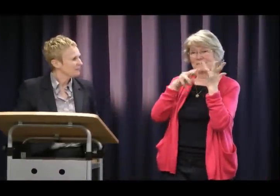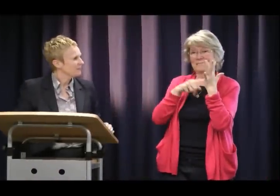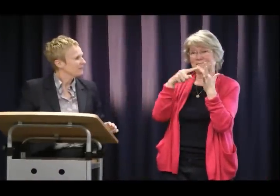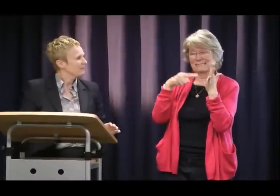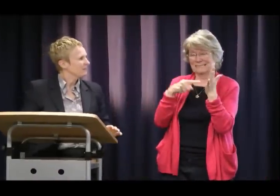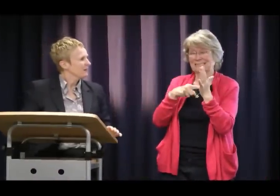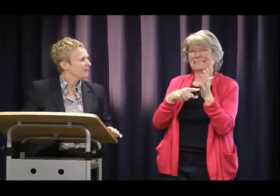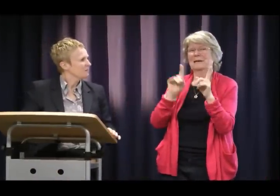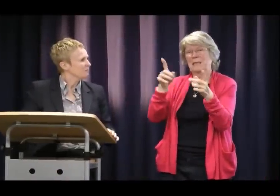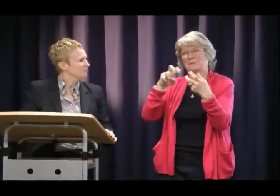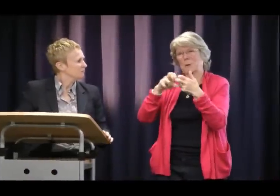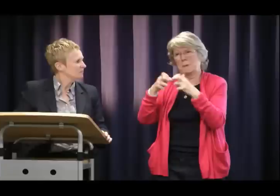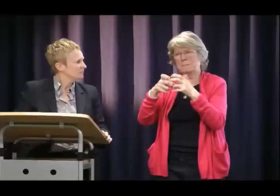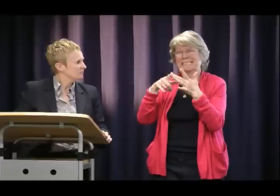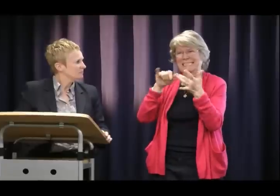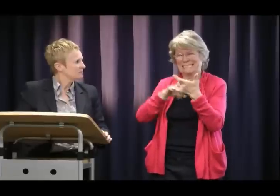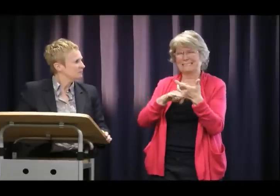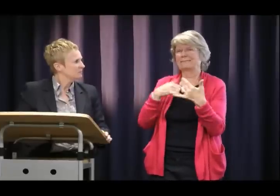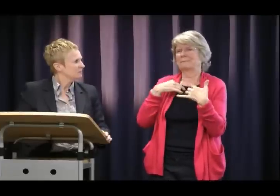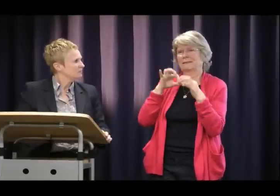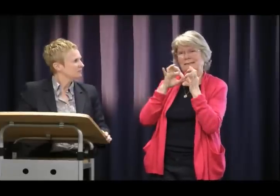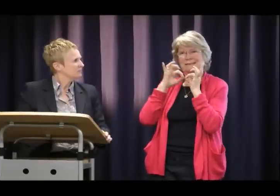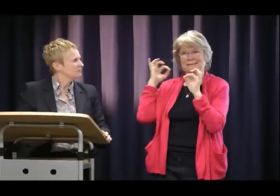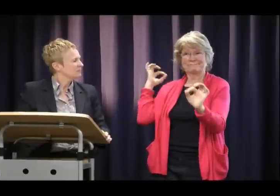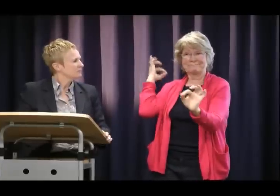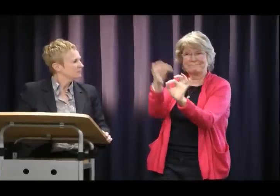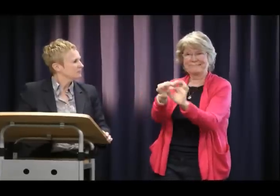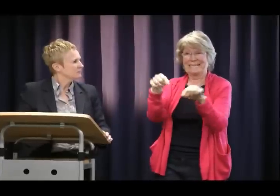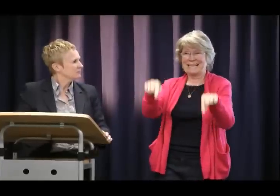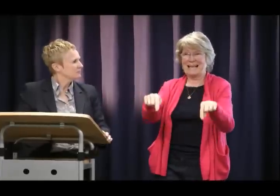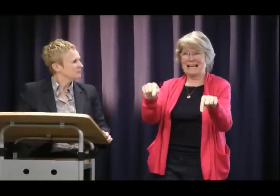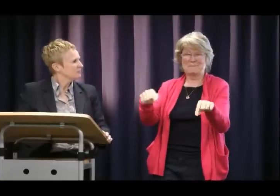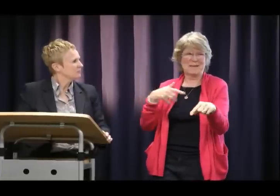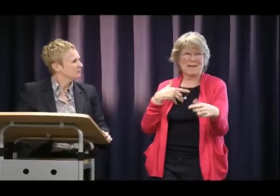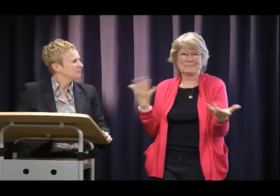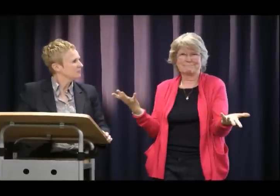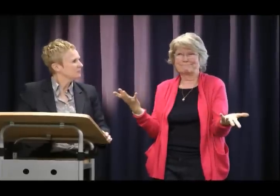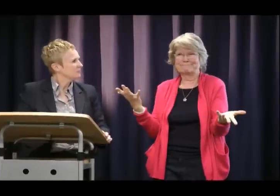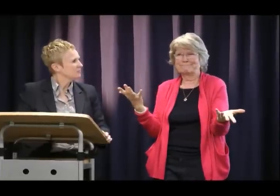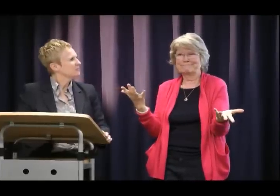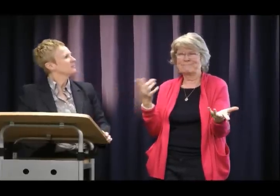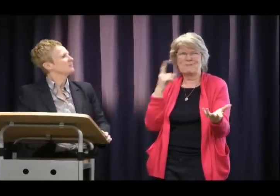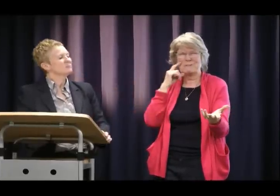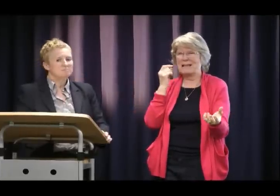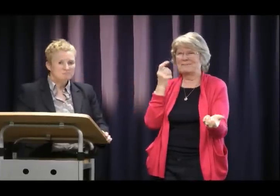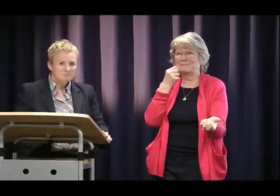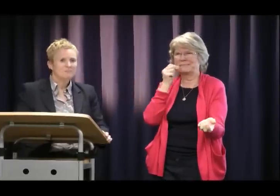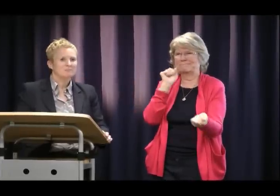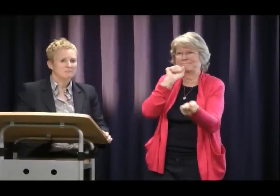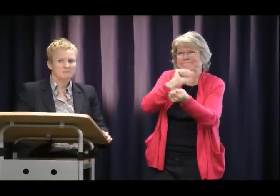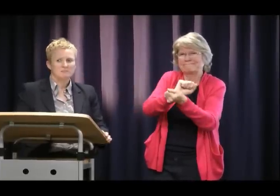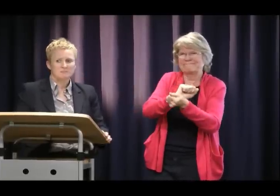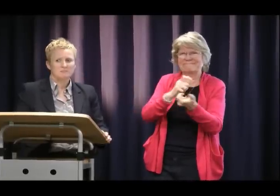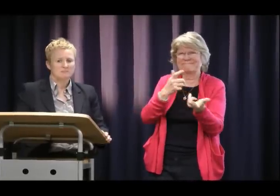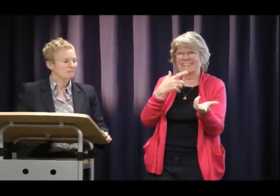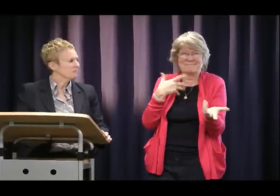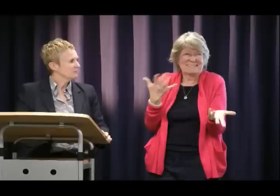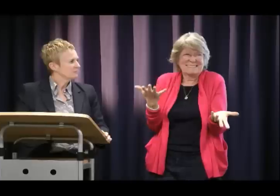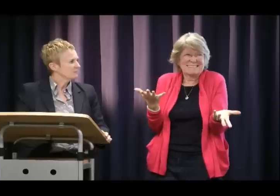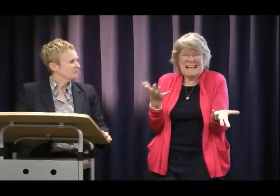on. You'll love it. And the problem for me is that I haven't been here for such a long time,